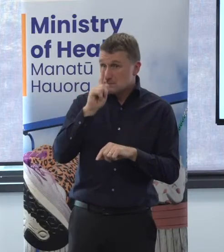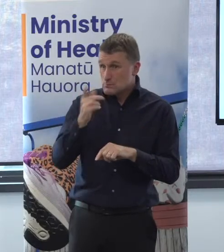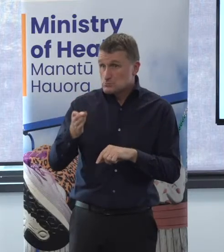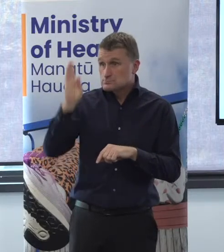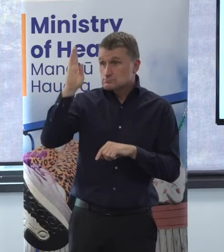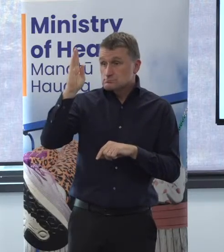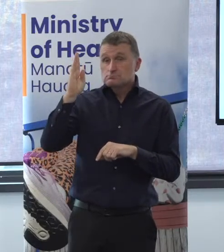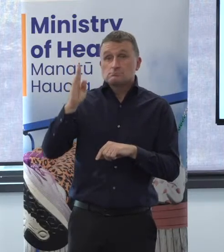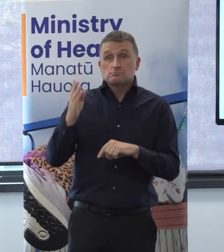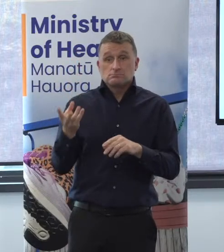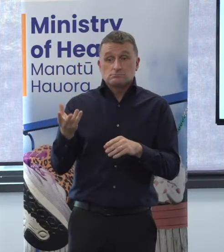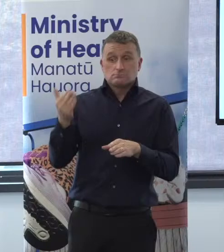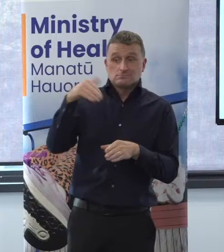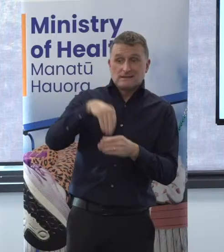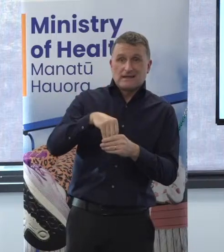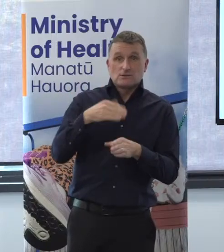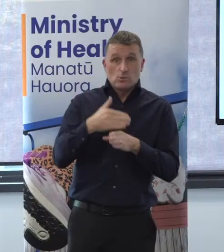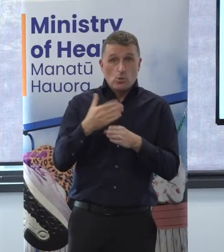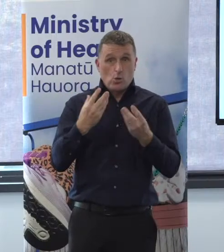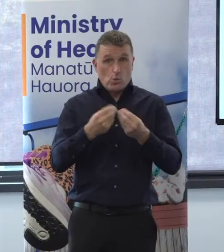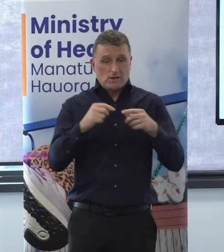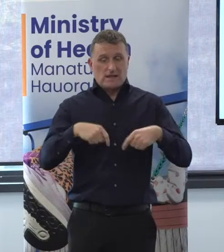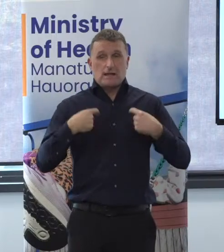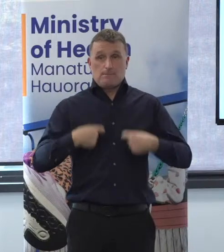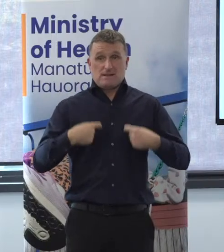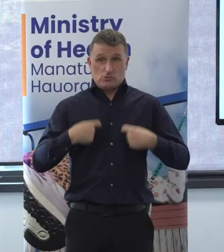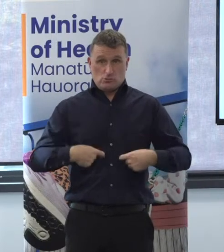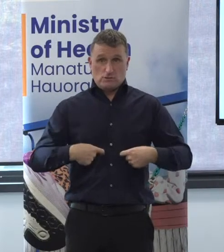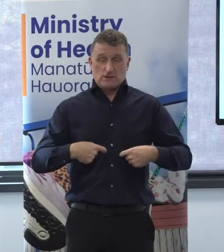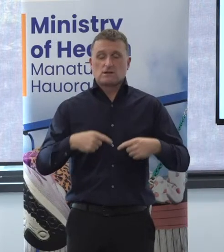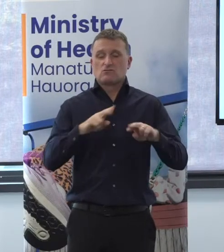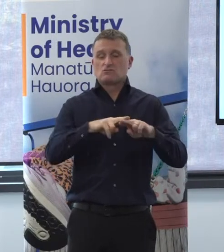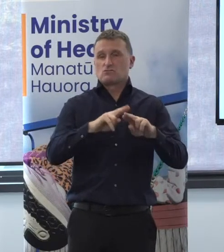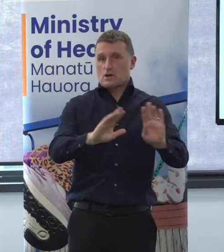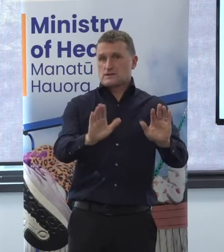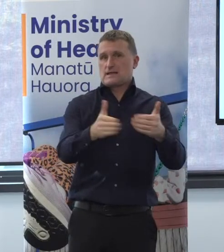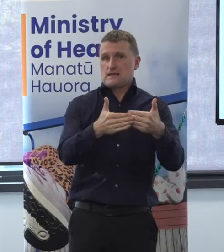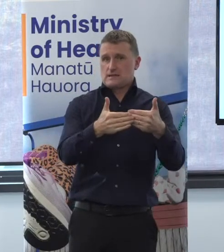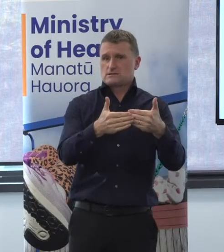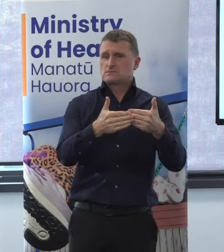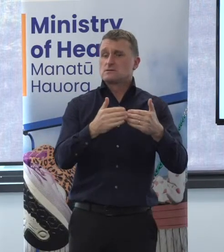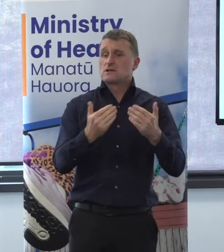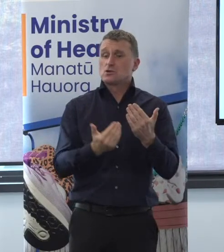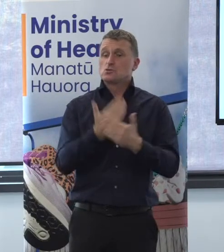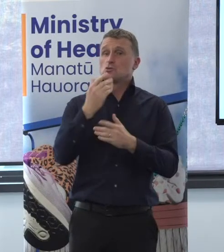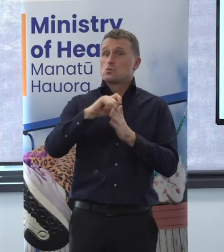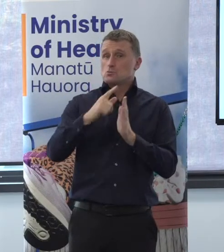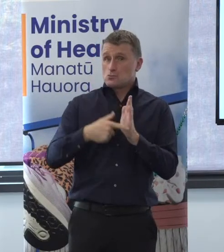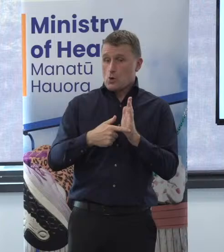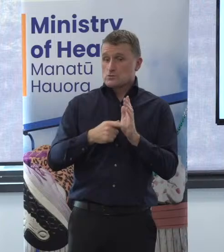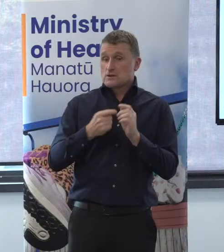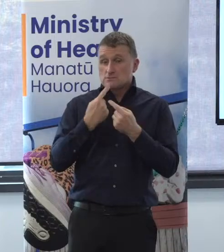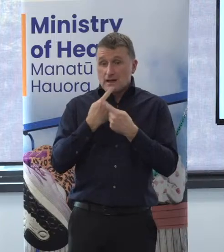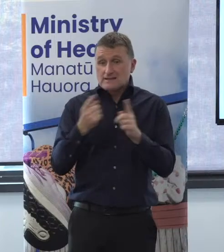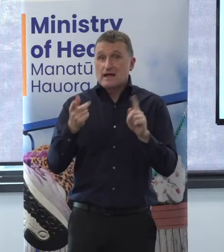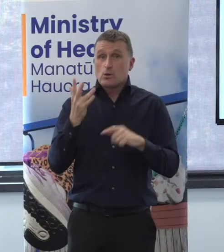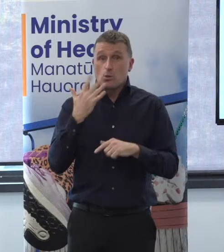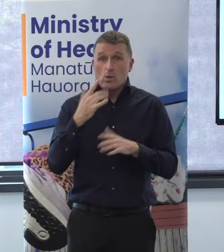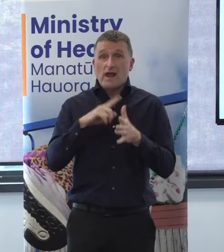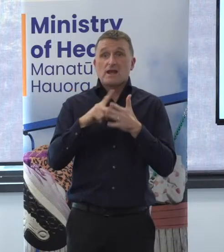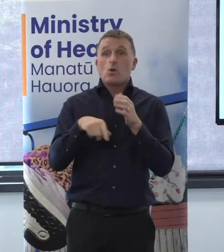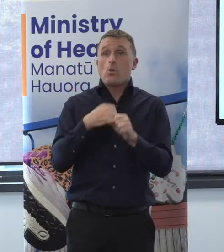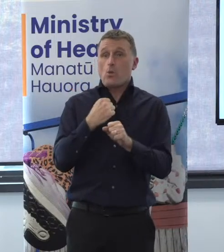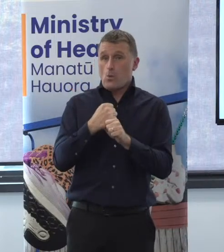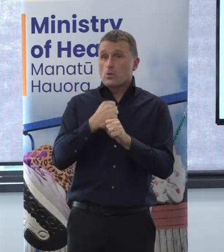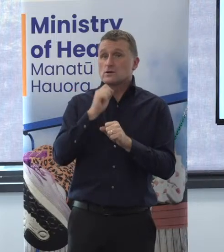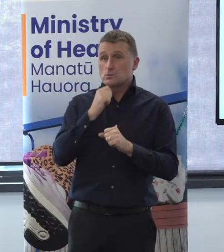reviewing those applications, and we expect to make an announcement about the successful projects in August this year. Now,